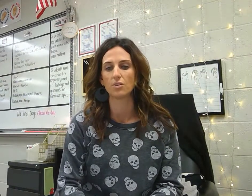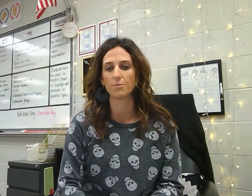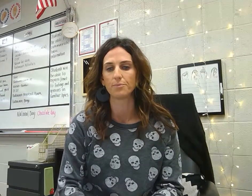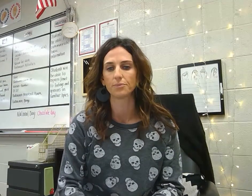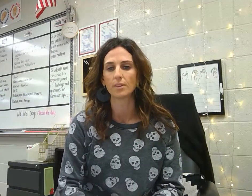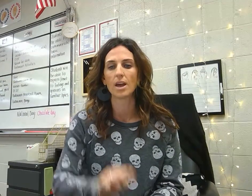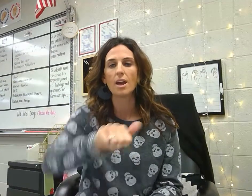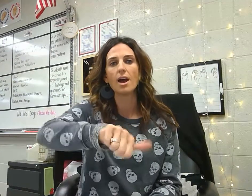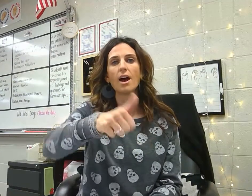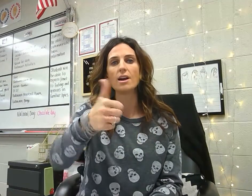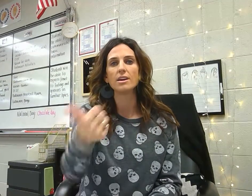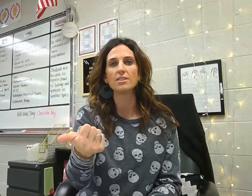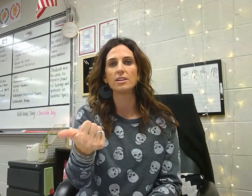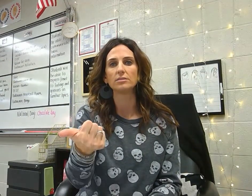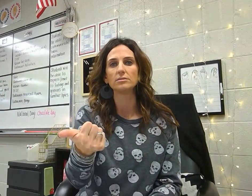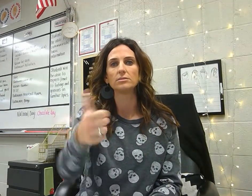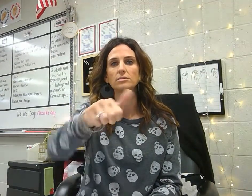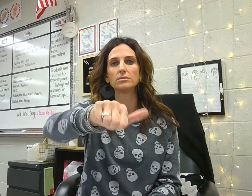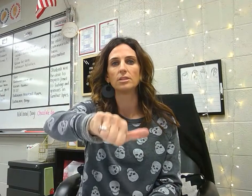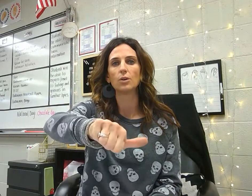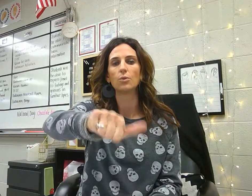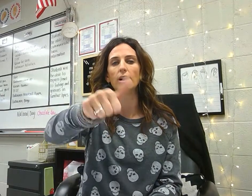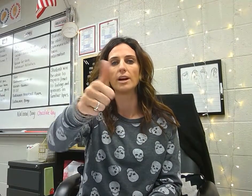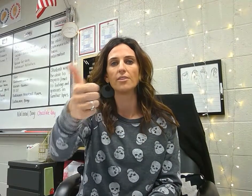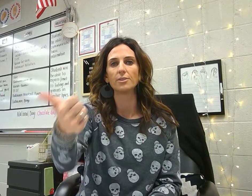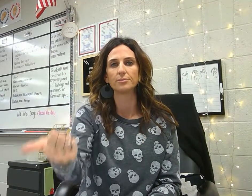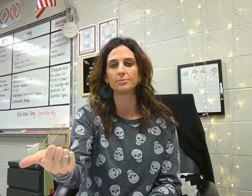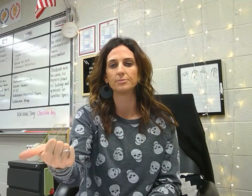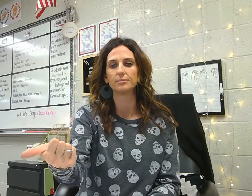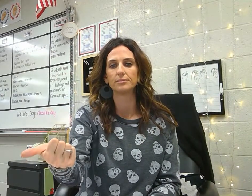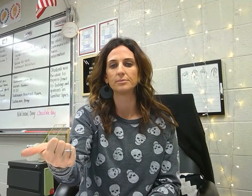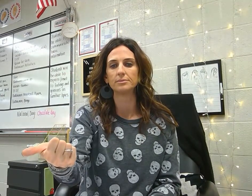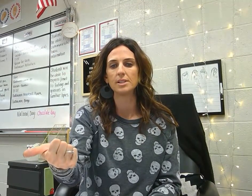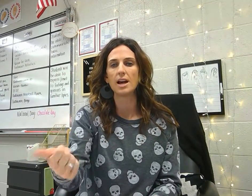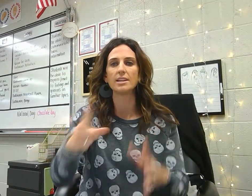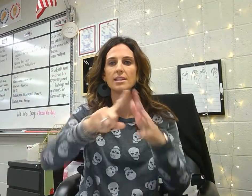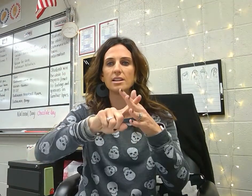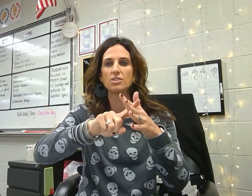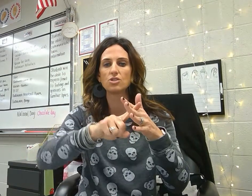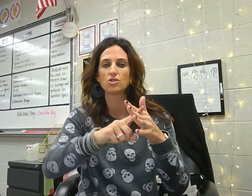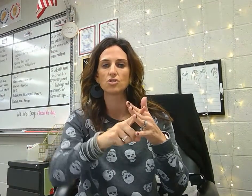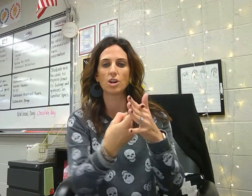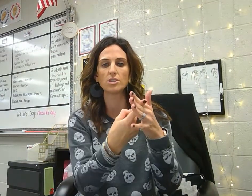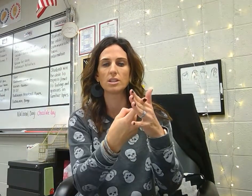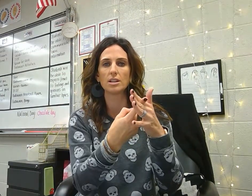signal. Another or other. Again, that's start,